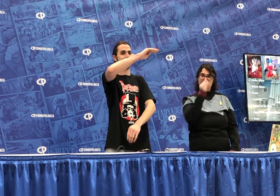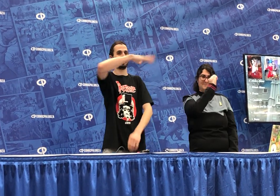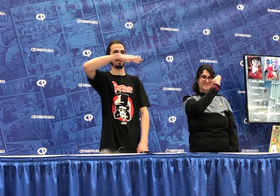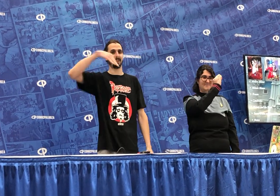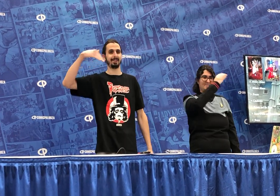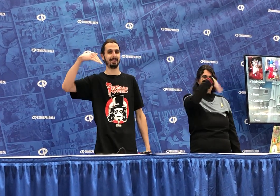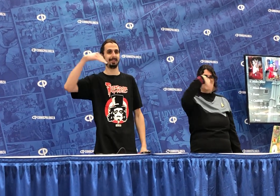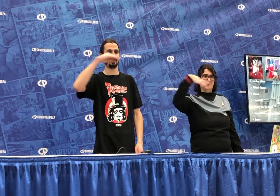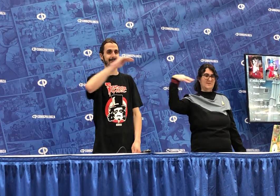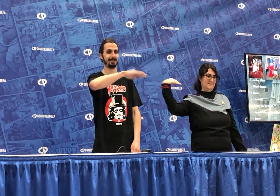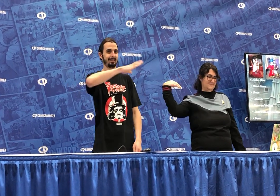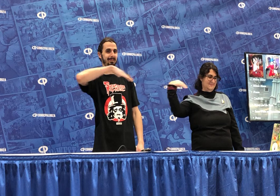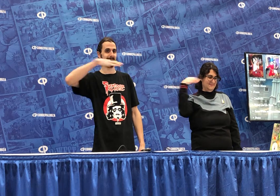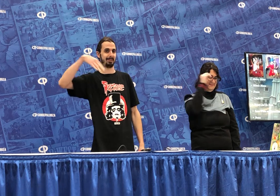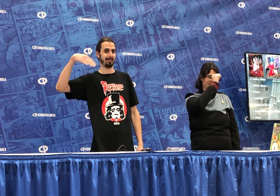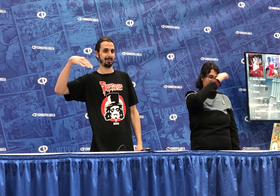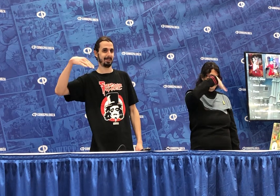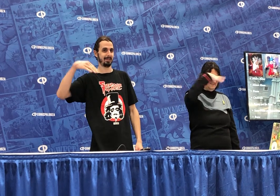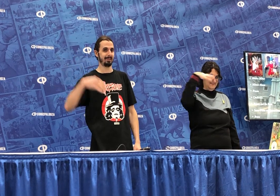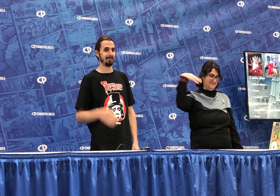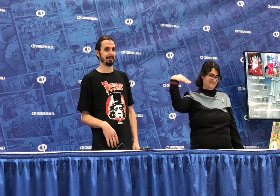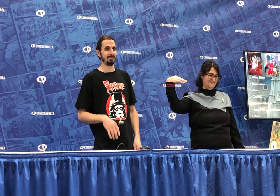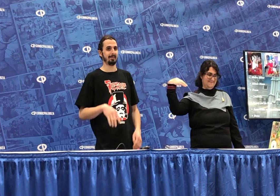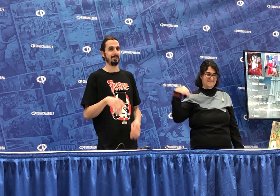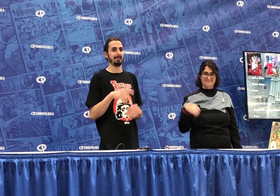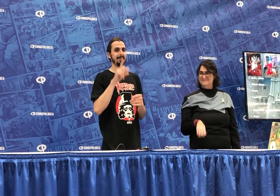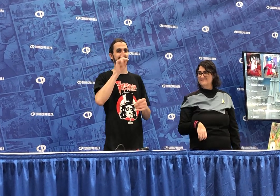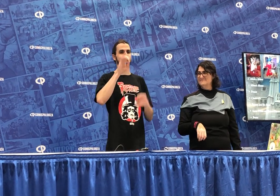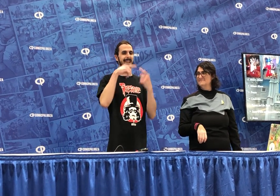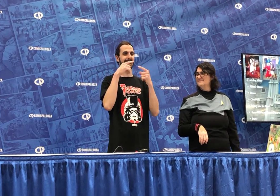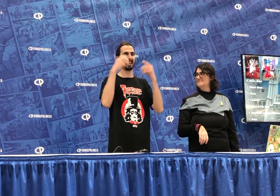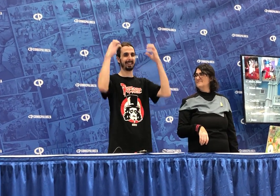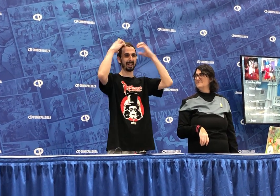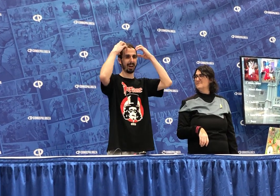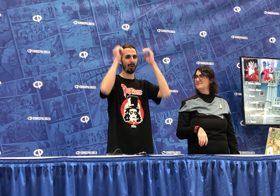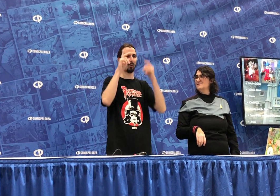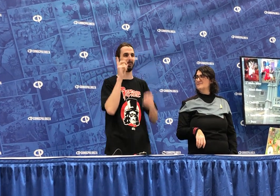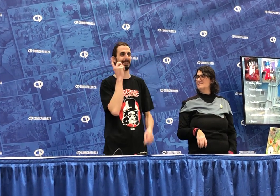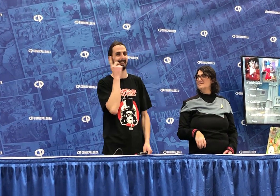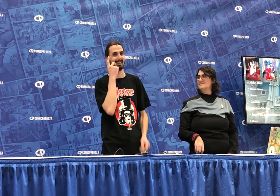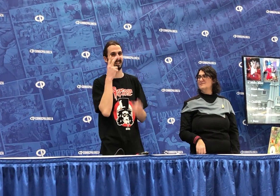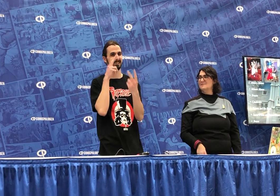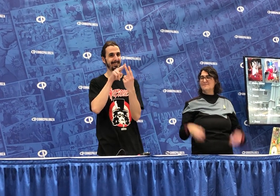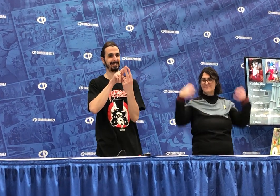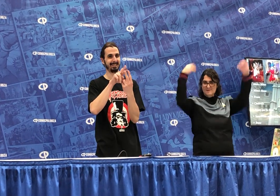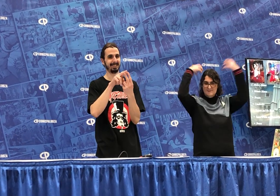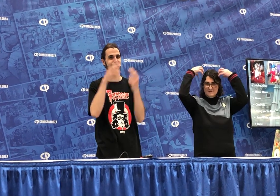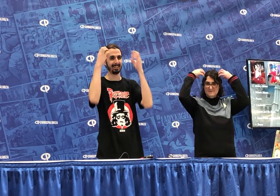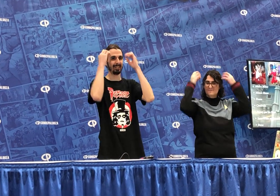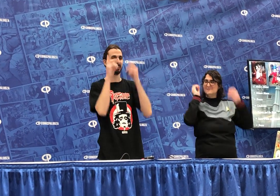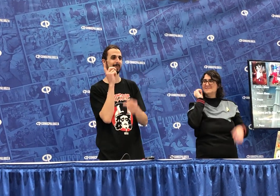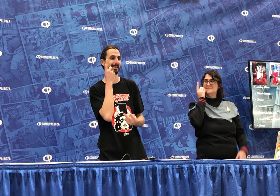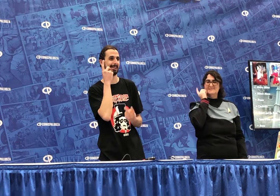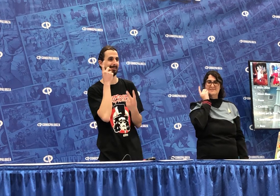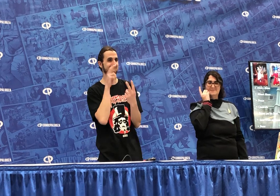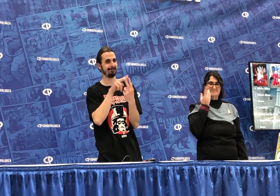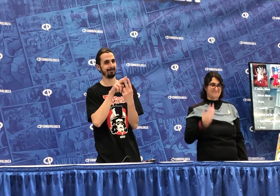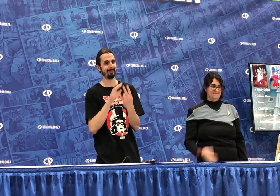And Moana. An M to the waving hand. You can say Disney or Disney. There's 2 different